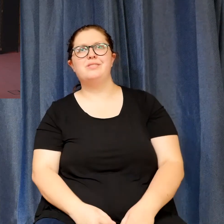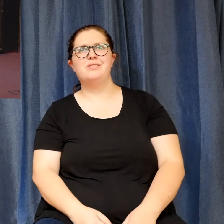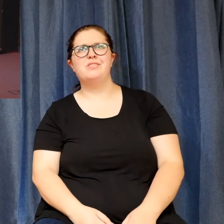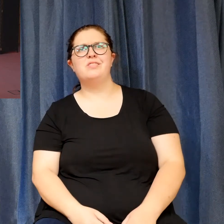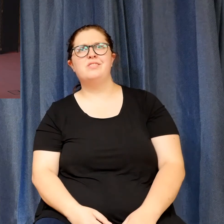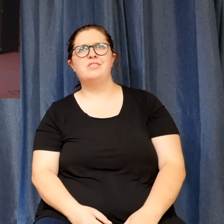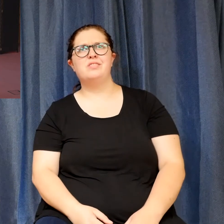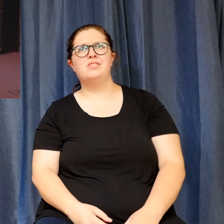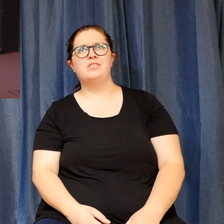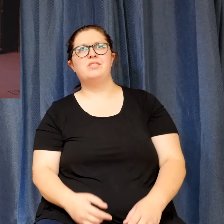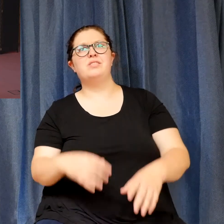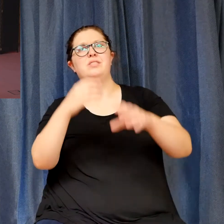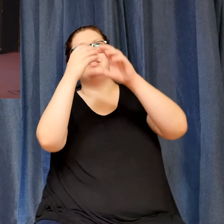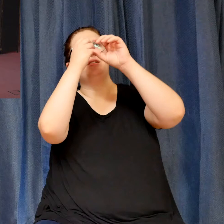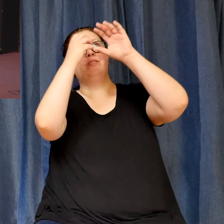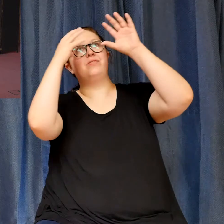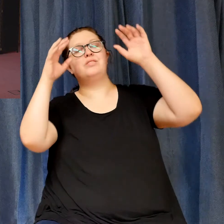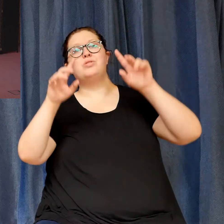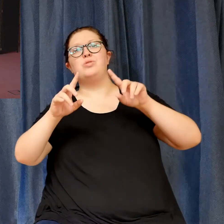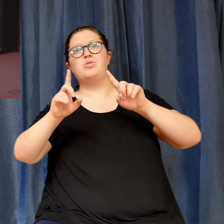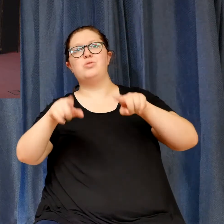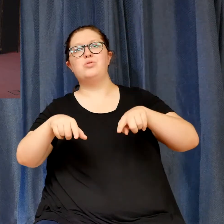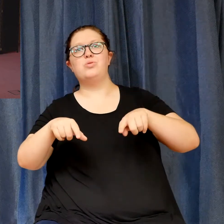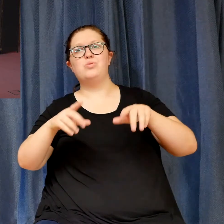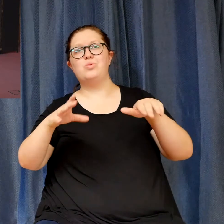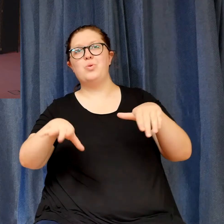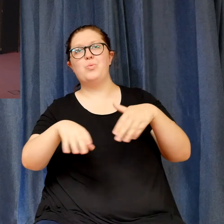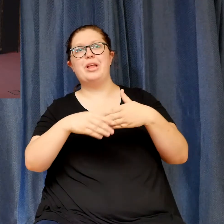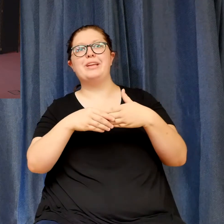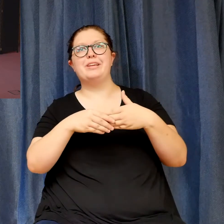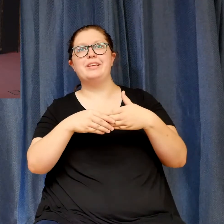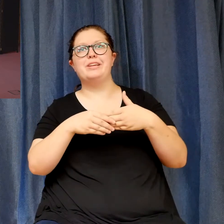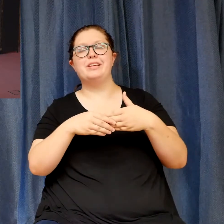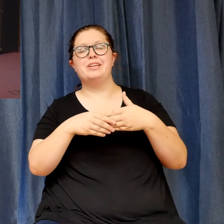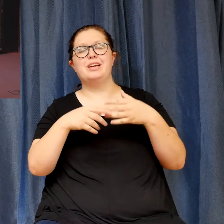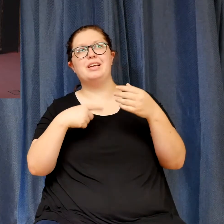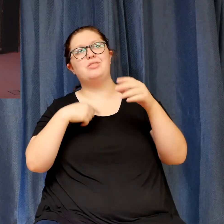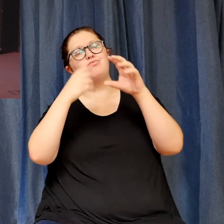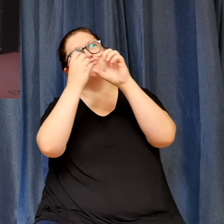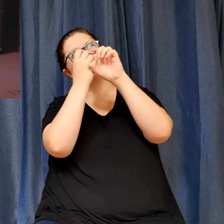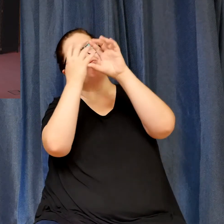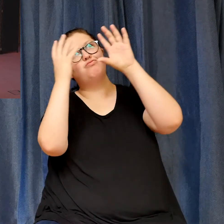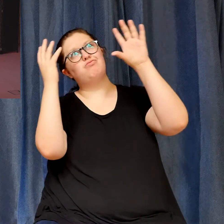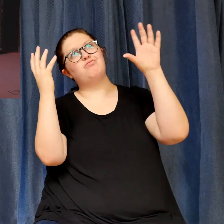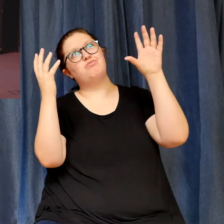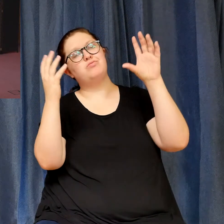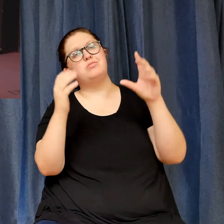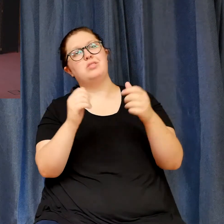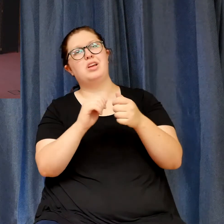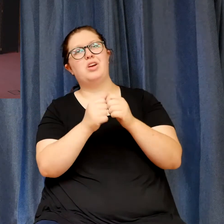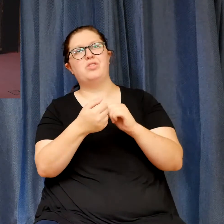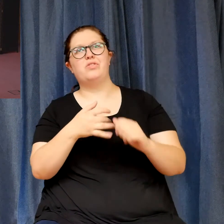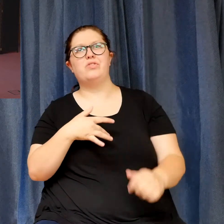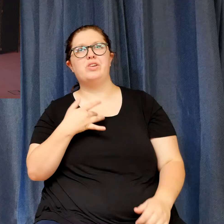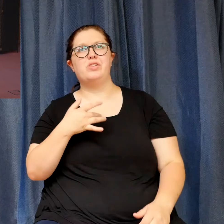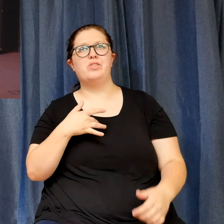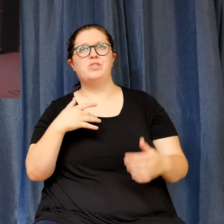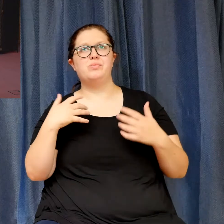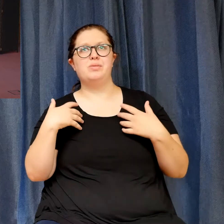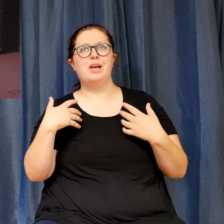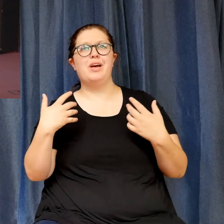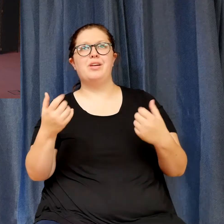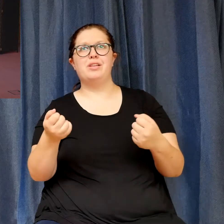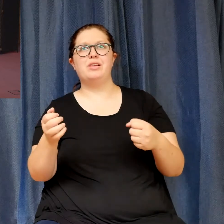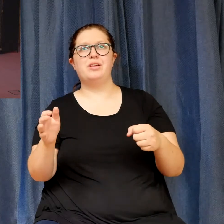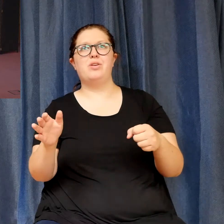so bold as to envision being at their wedding. I also envisioned what it would be like to